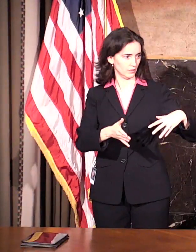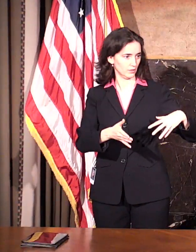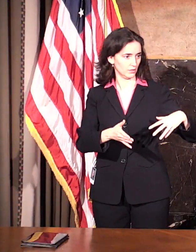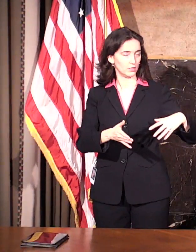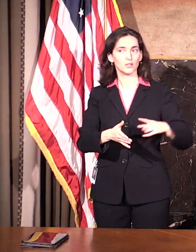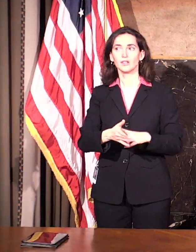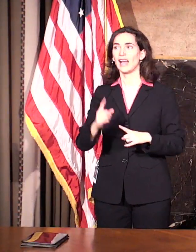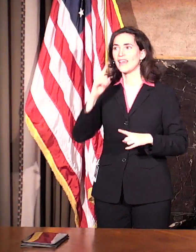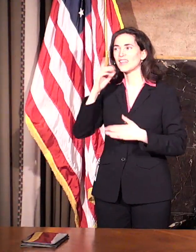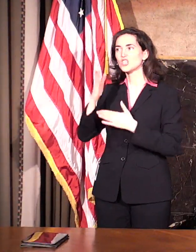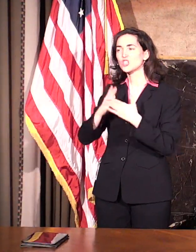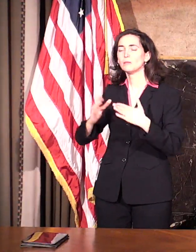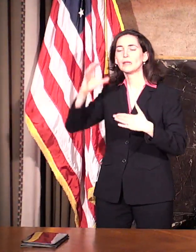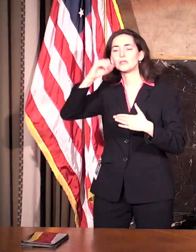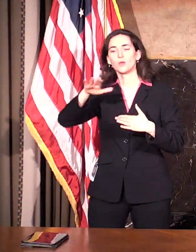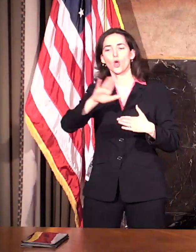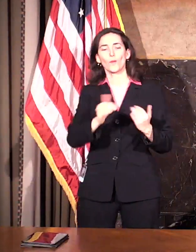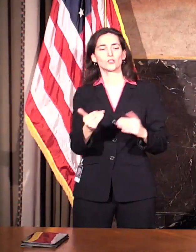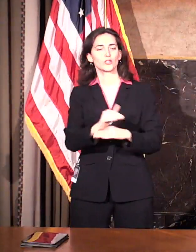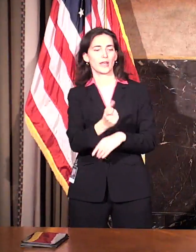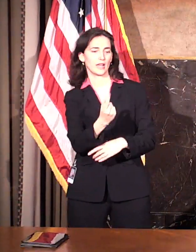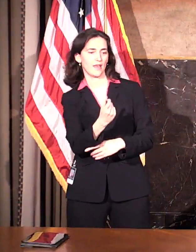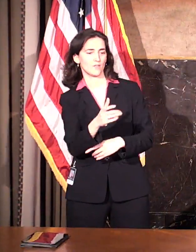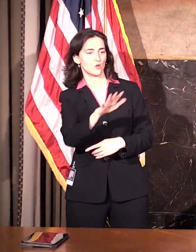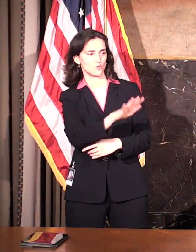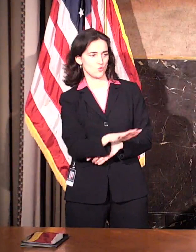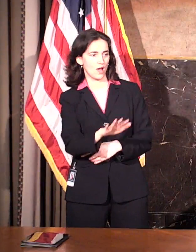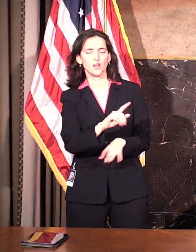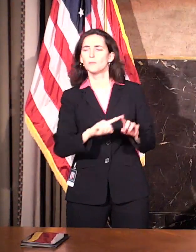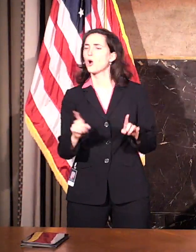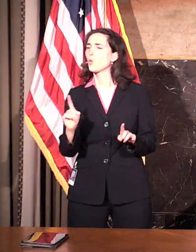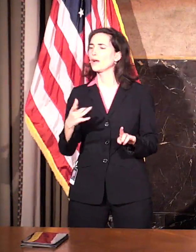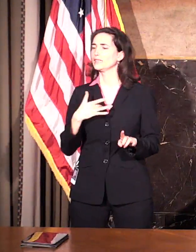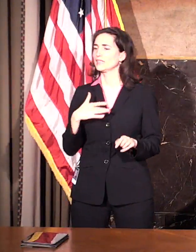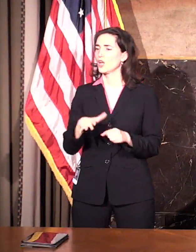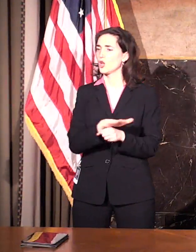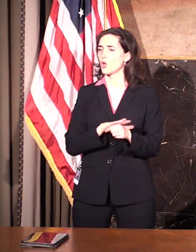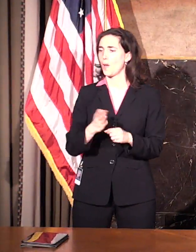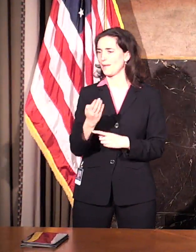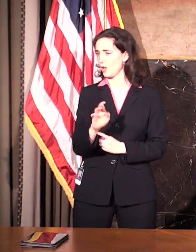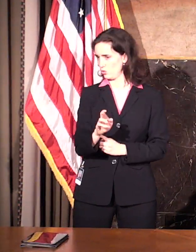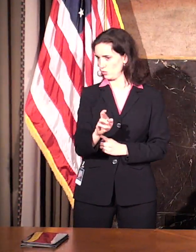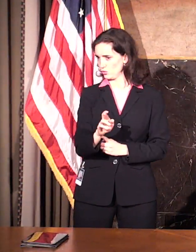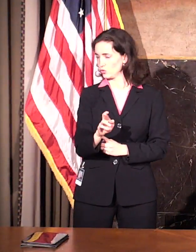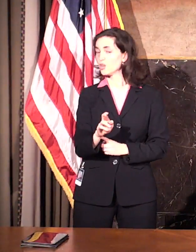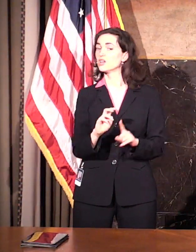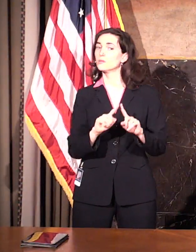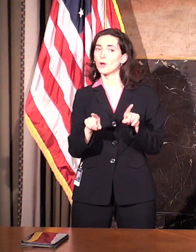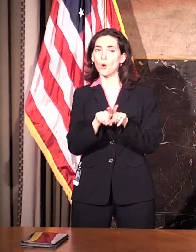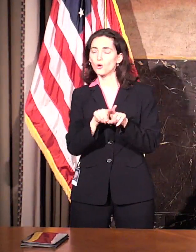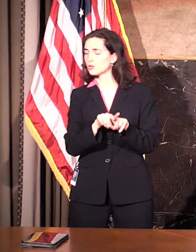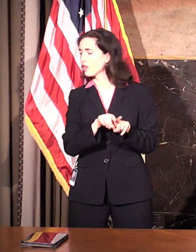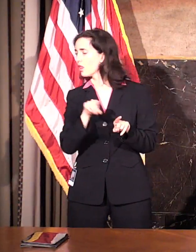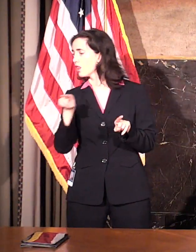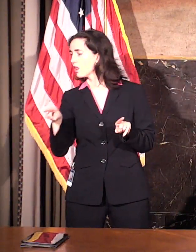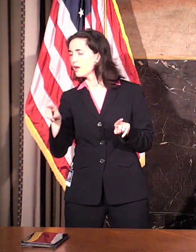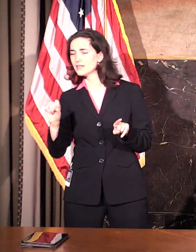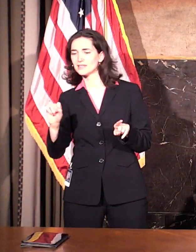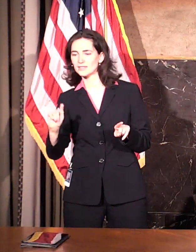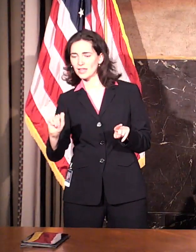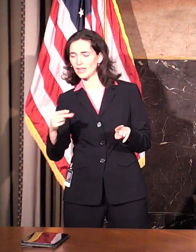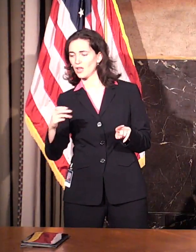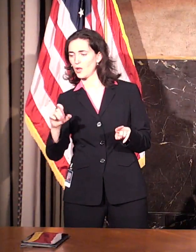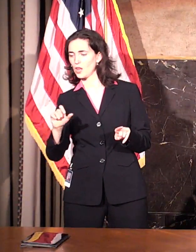11 o'clock tonight. And again, those outages are primarily in the Baton Rouge area, but extending over across St.